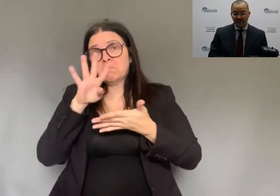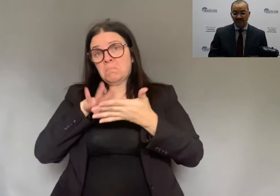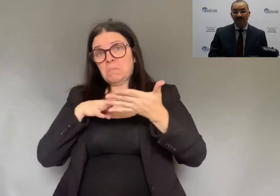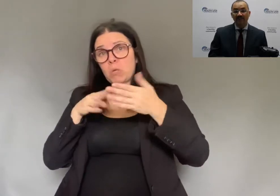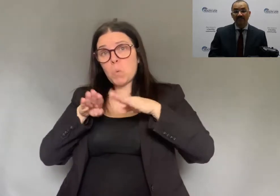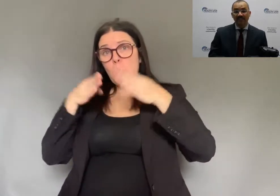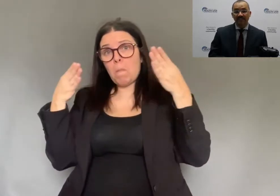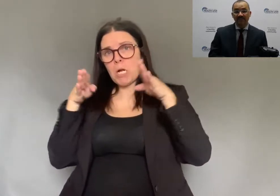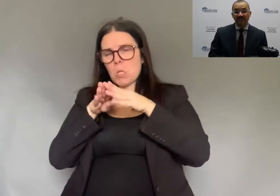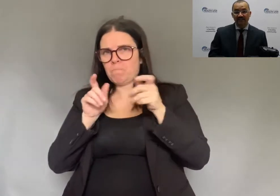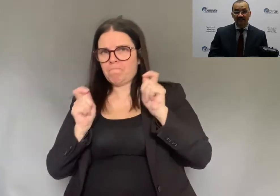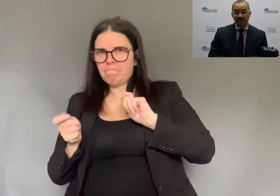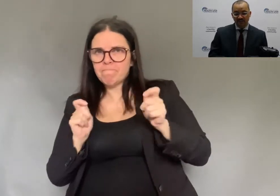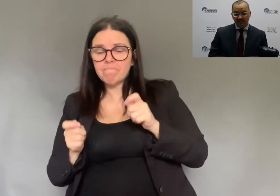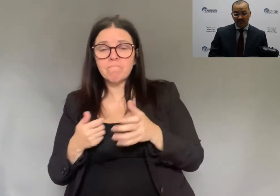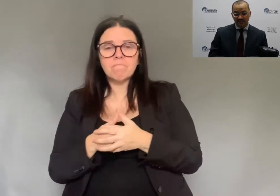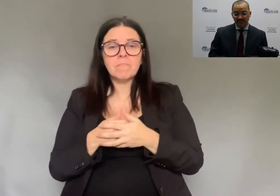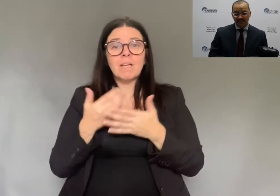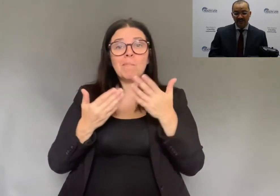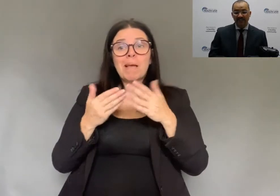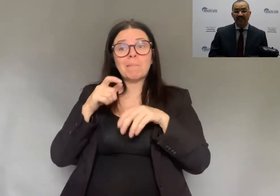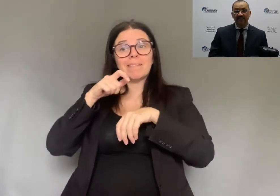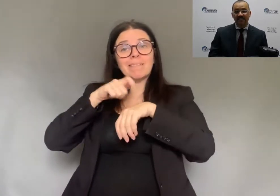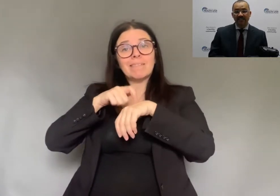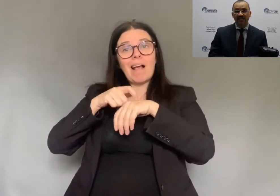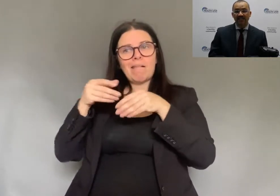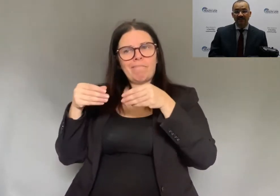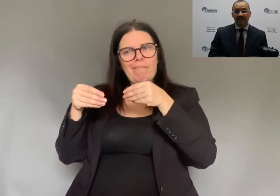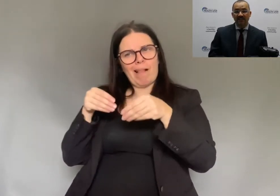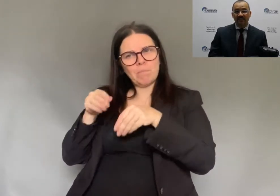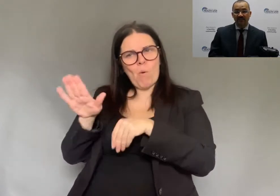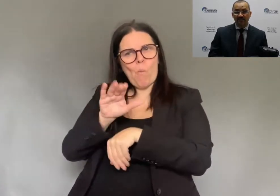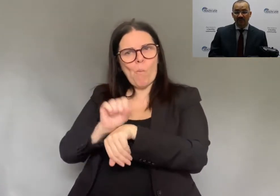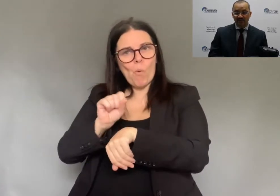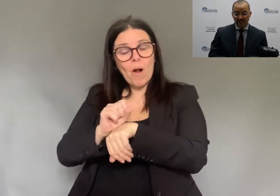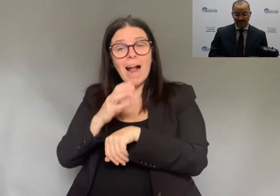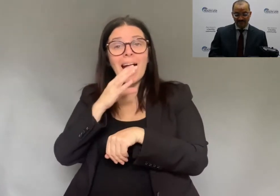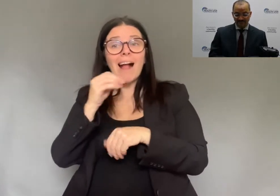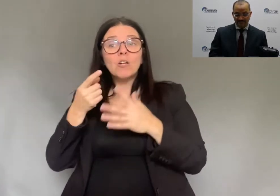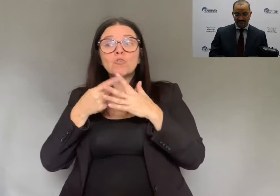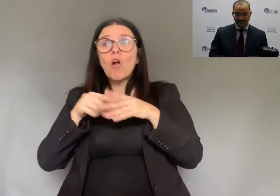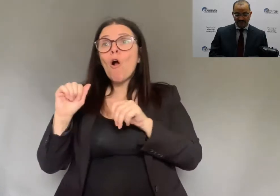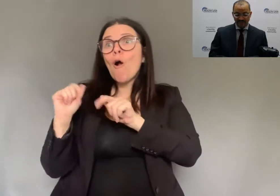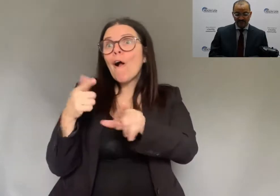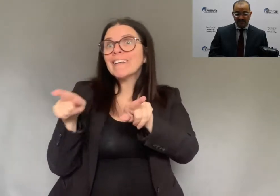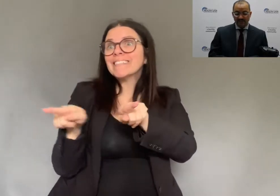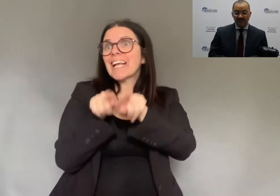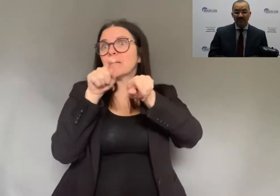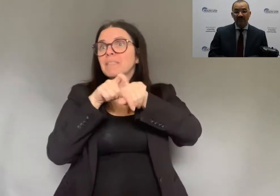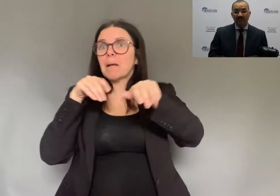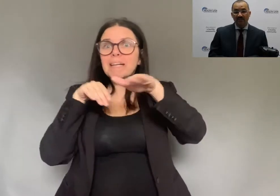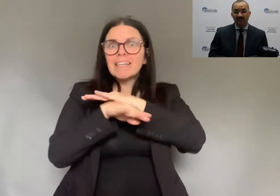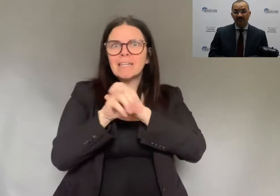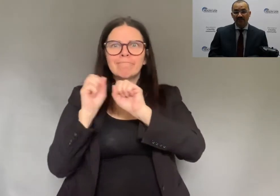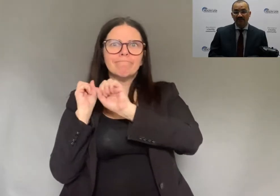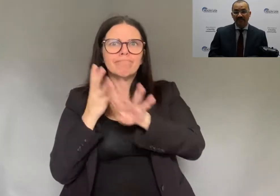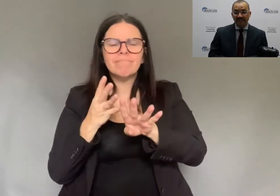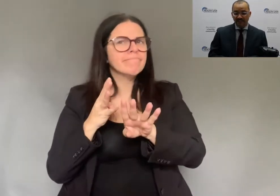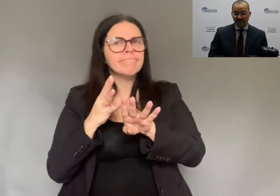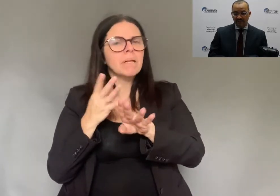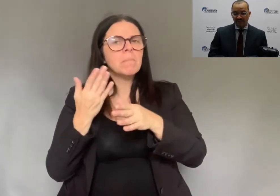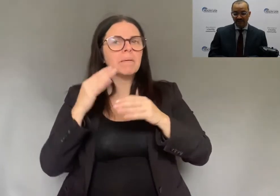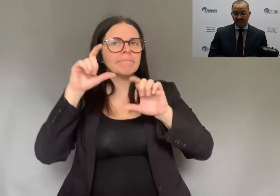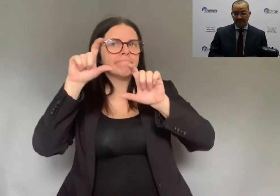operation, maintain flexible work hours, and staggering start time of employees. Reducing opportunity for